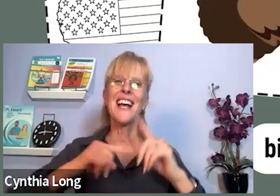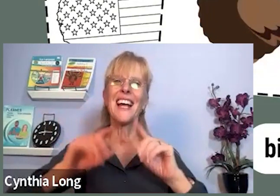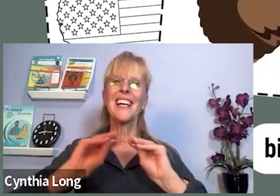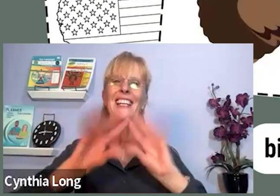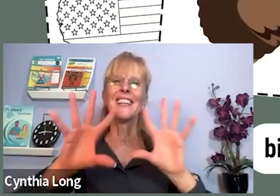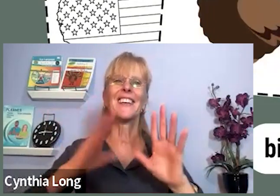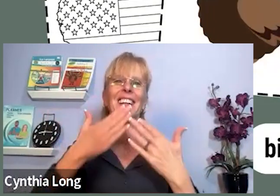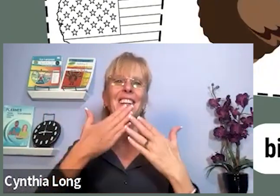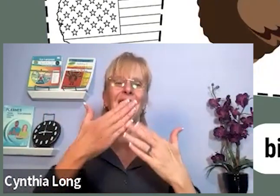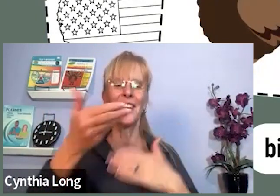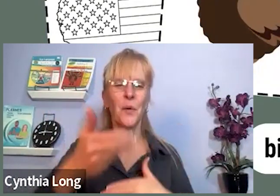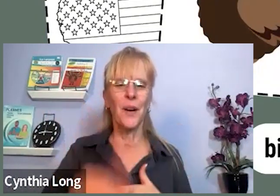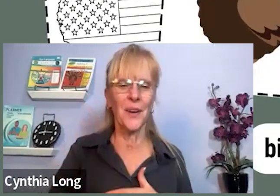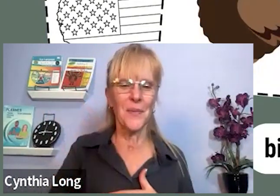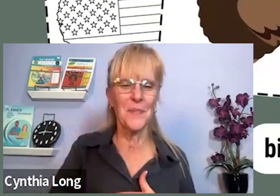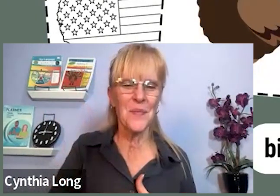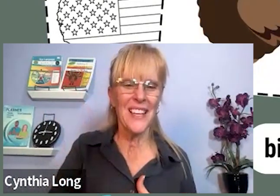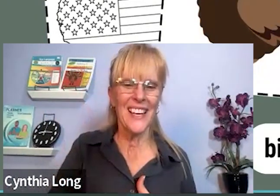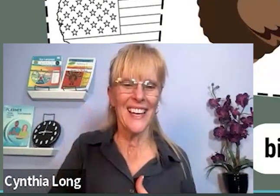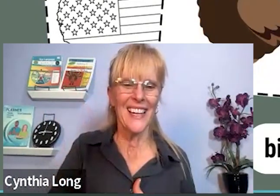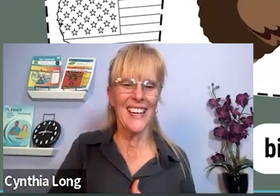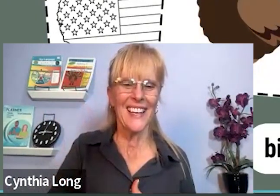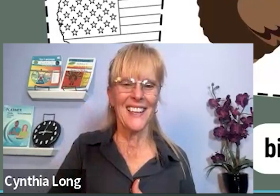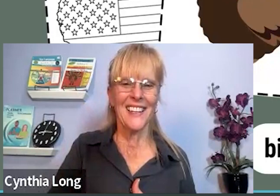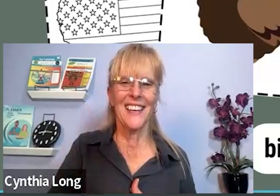to sign clearly. You're welcome.